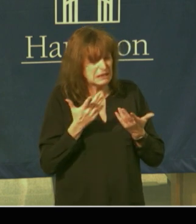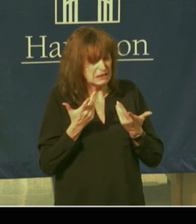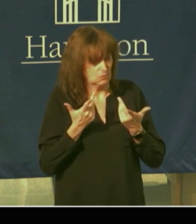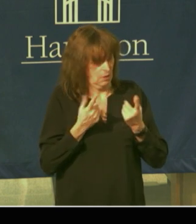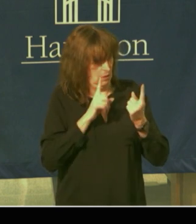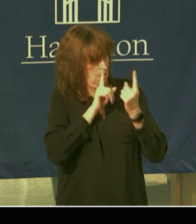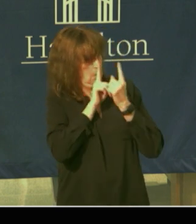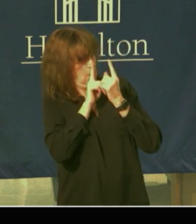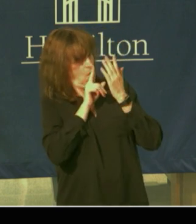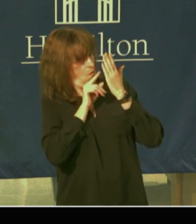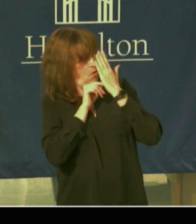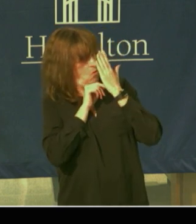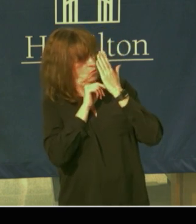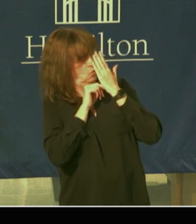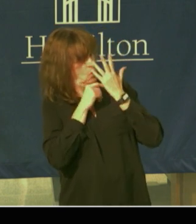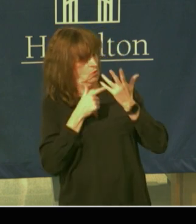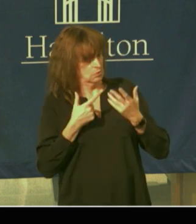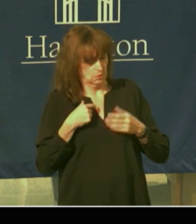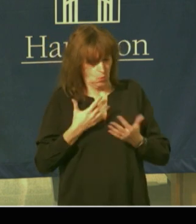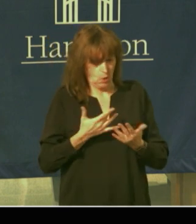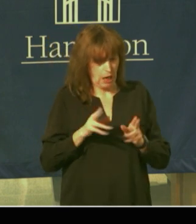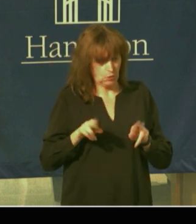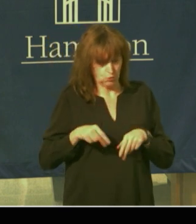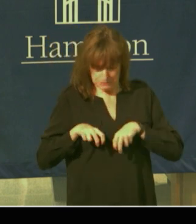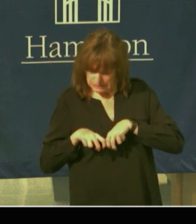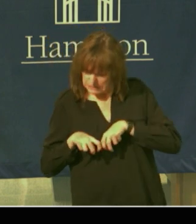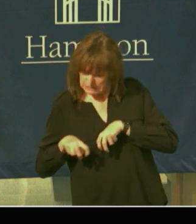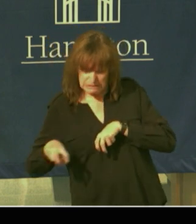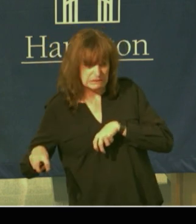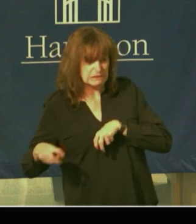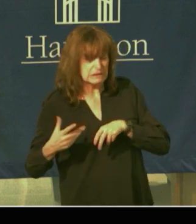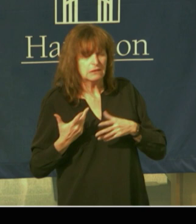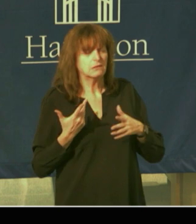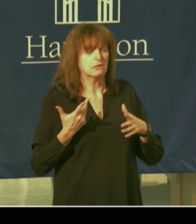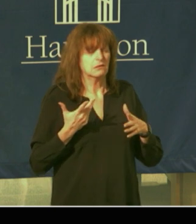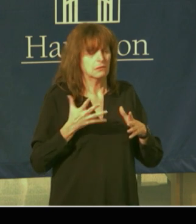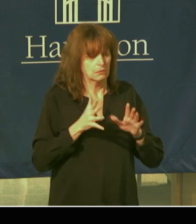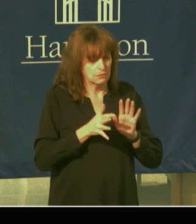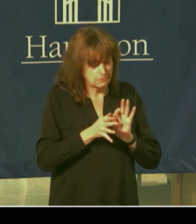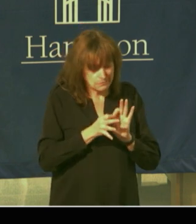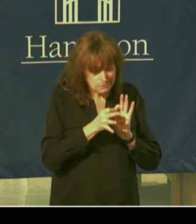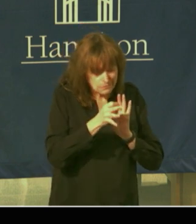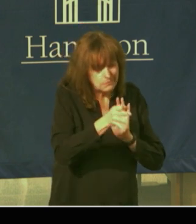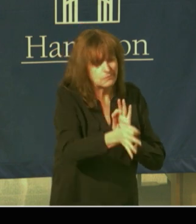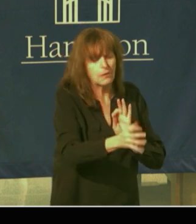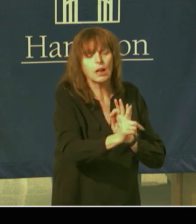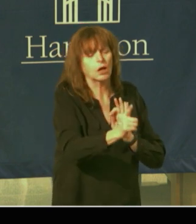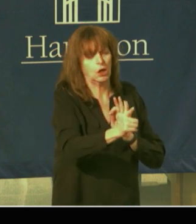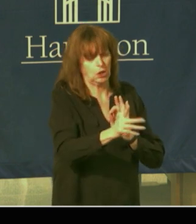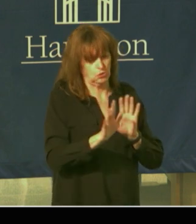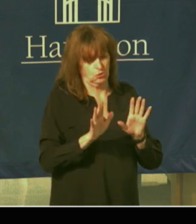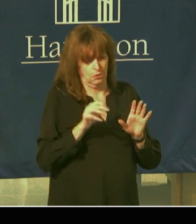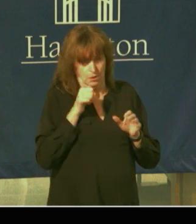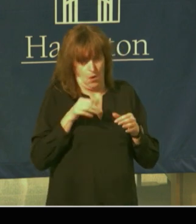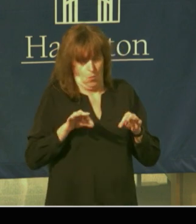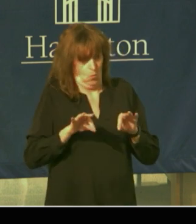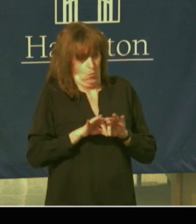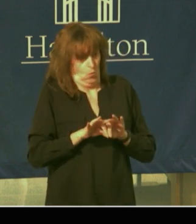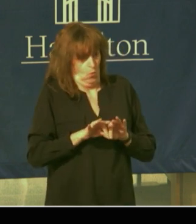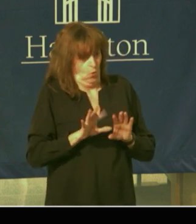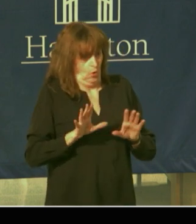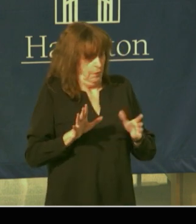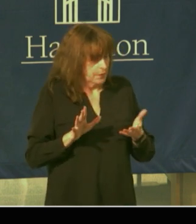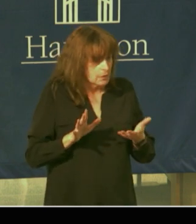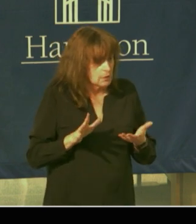rooms, you know, let's try to put those things off to whatever degree we can so that we can, again, try to maximize social